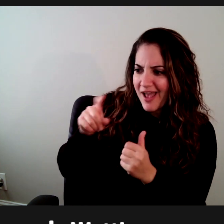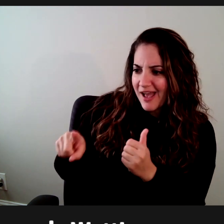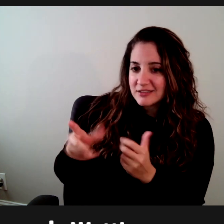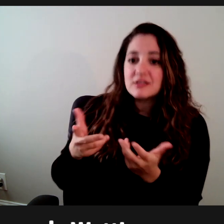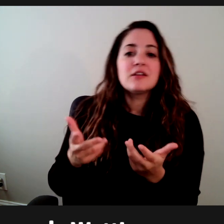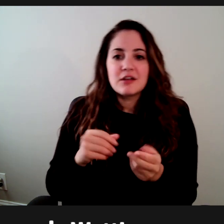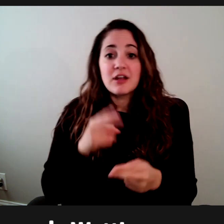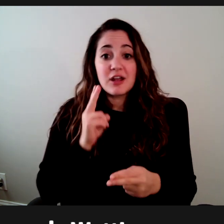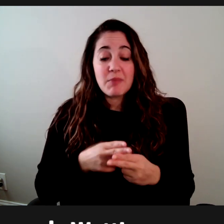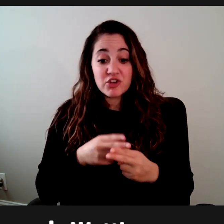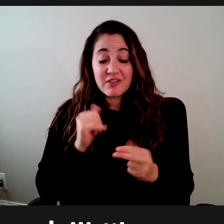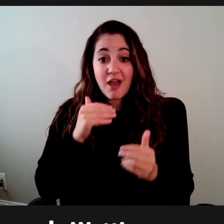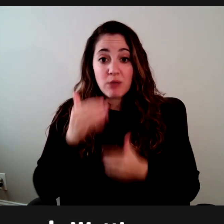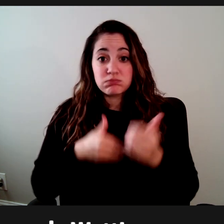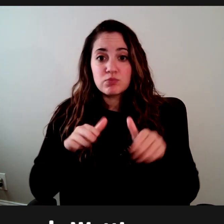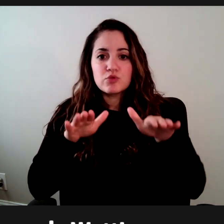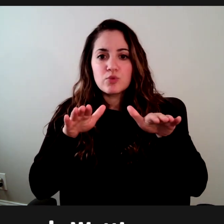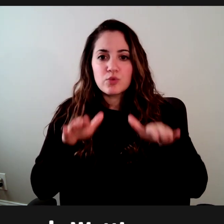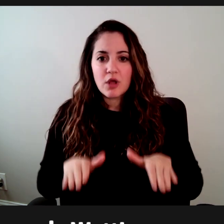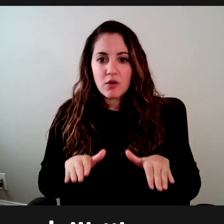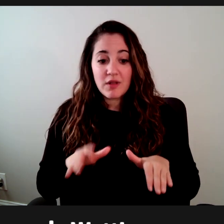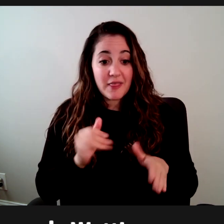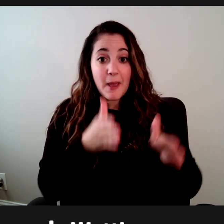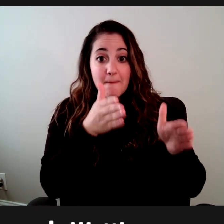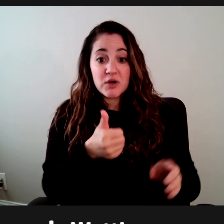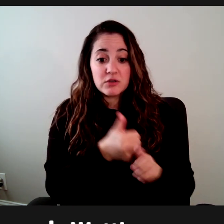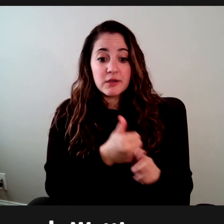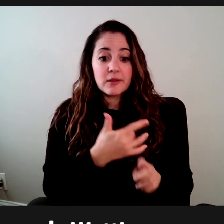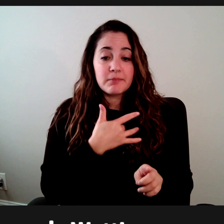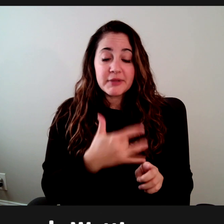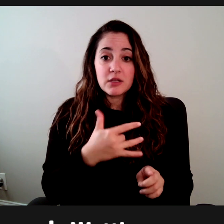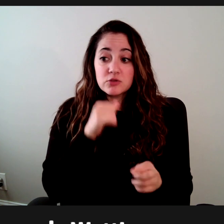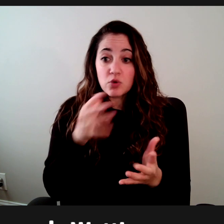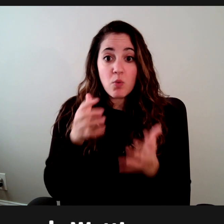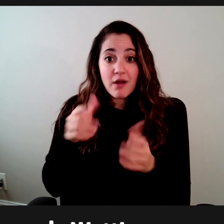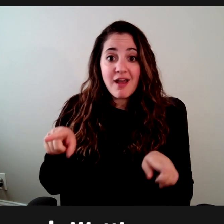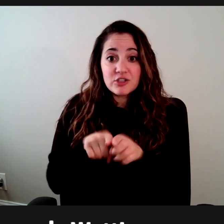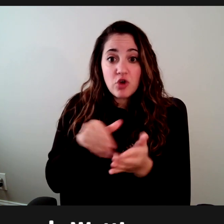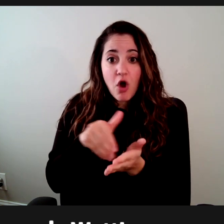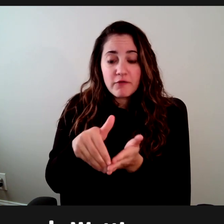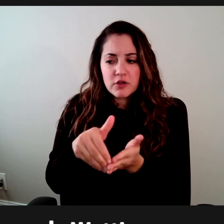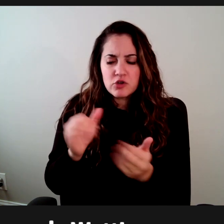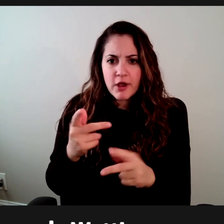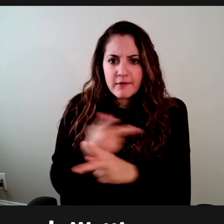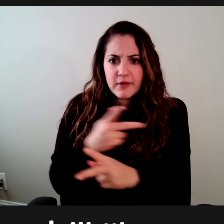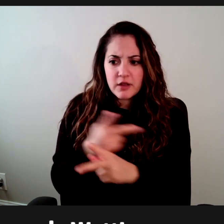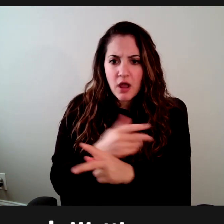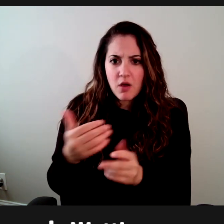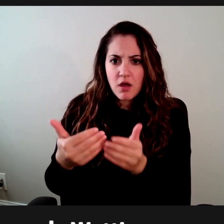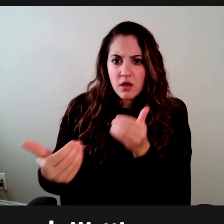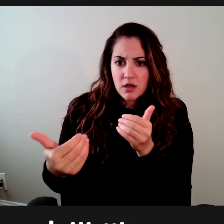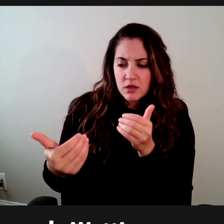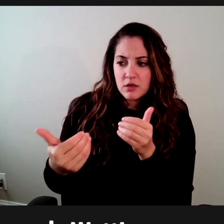about slowing it down and letting the person who might not be having desire create space between the two